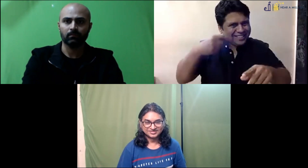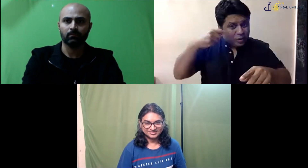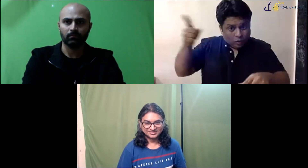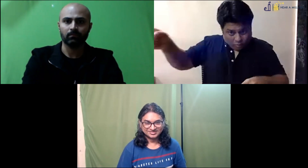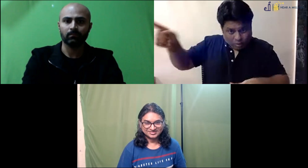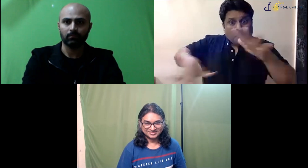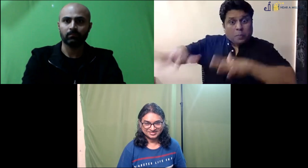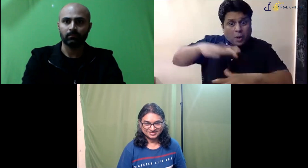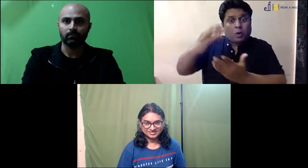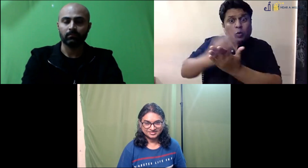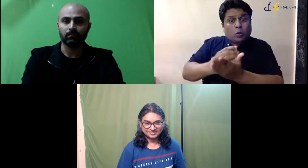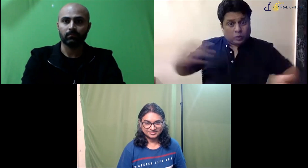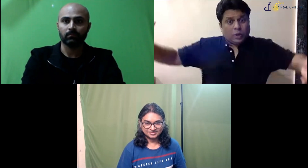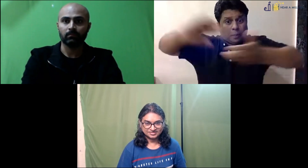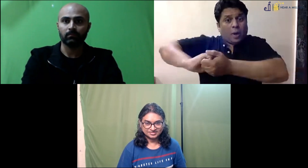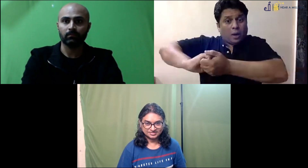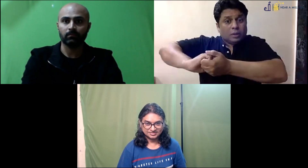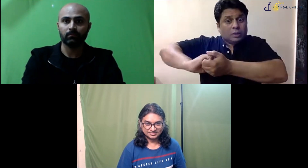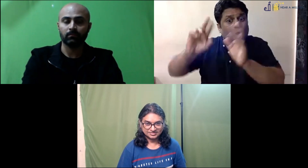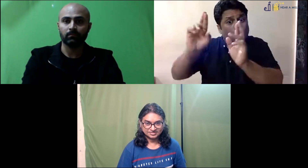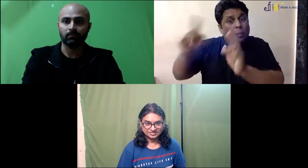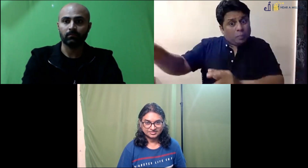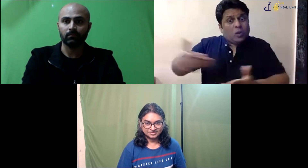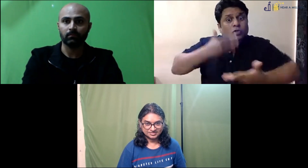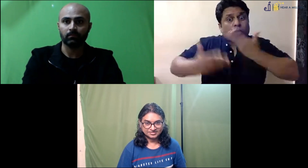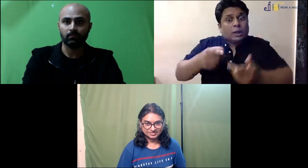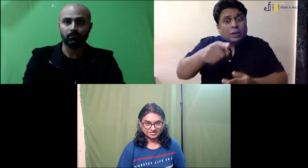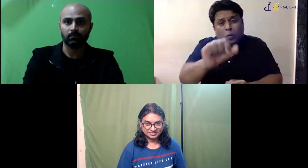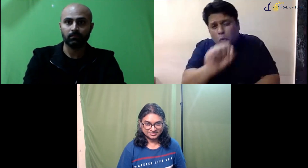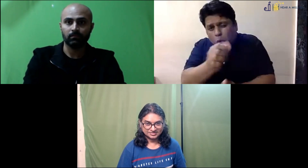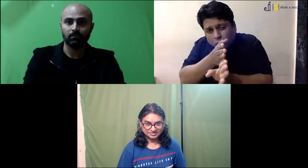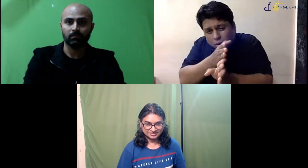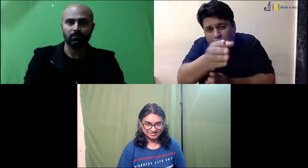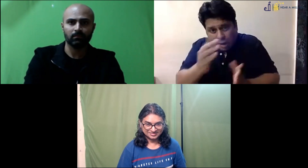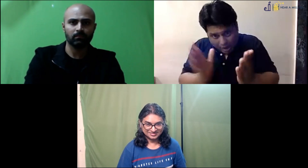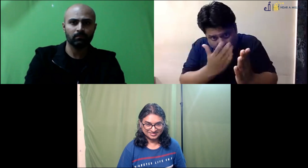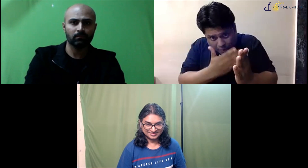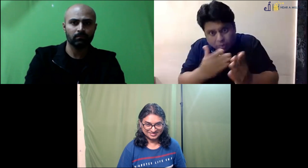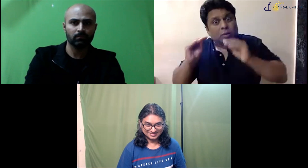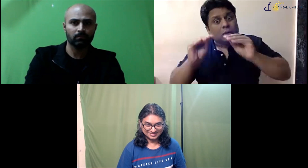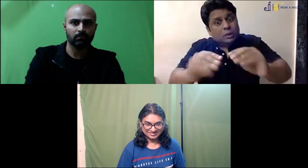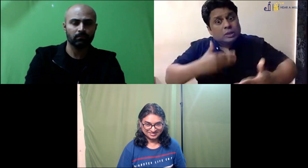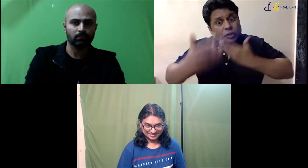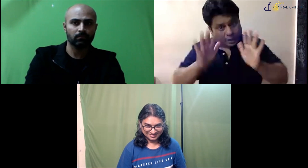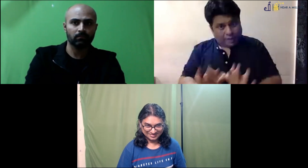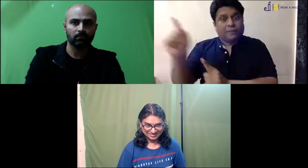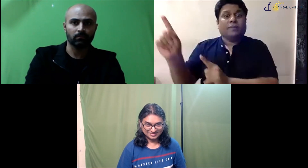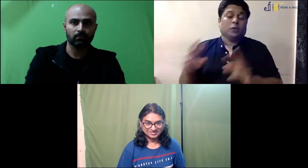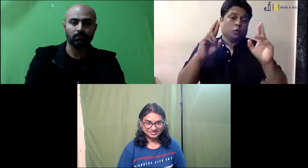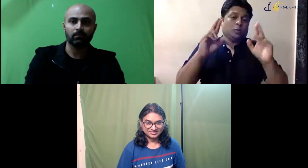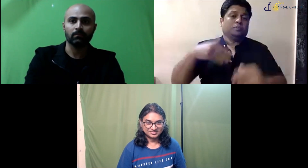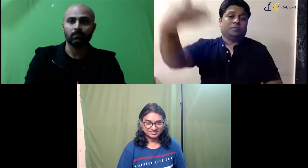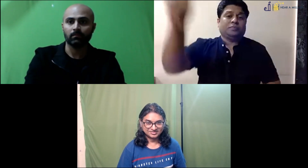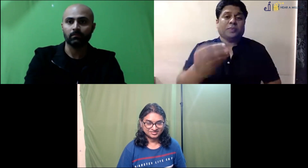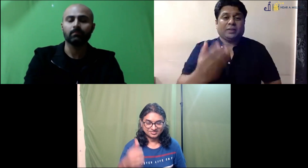we have the Uniki organization. They are also planning to have the course. They may partner with HAM. So if you want